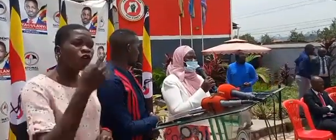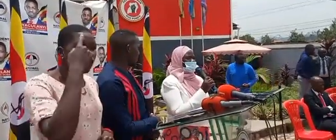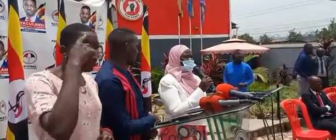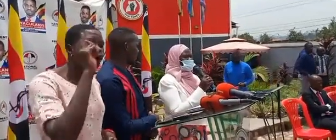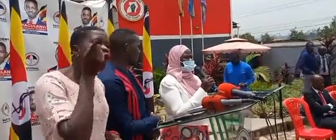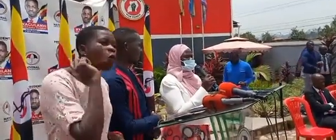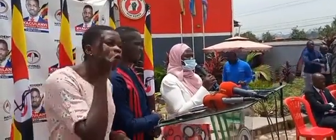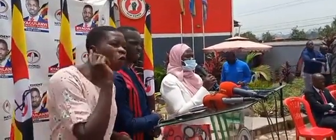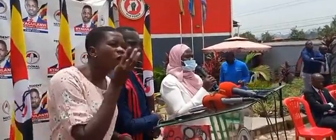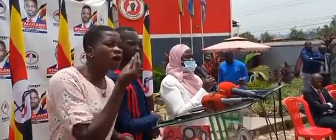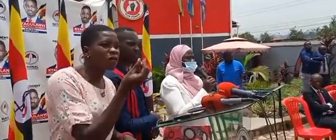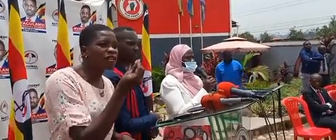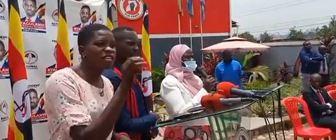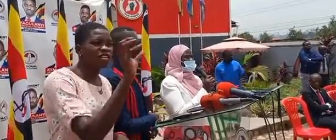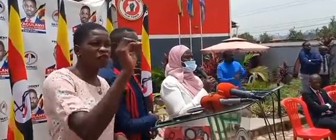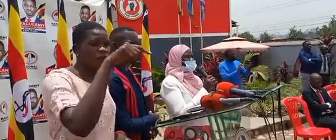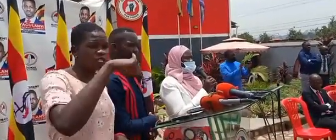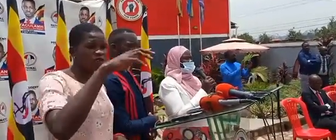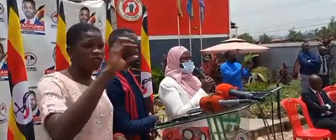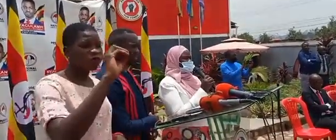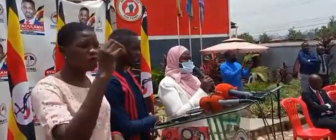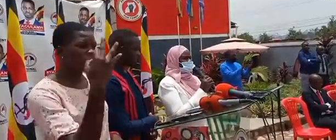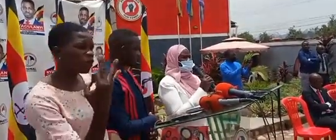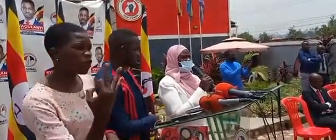faith, AR